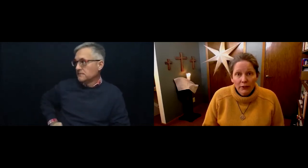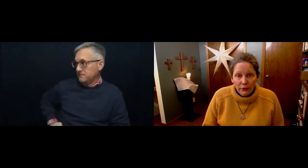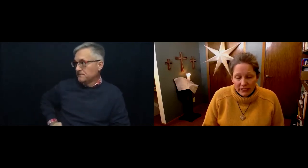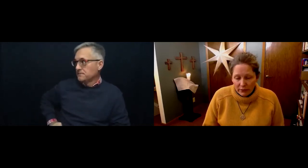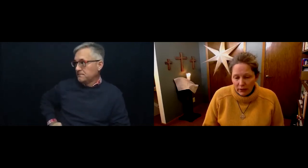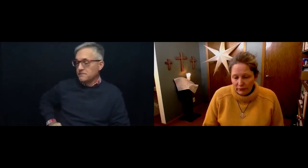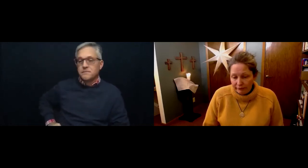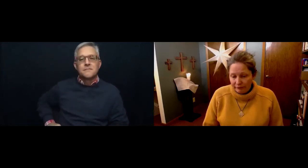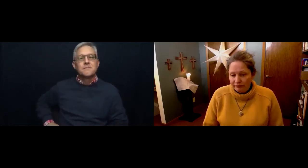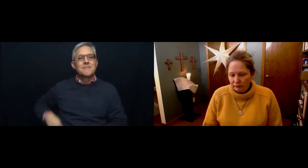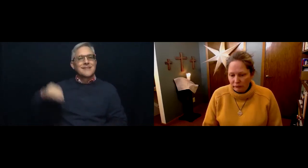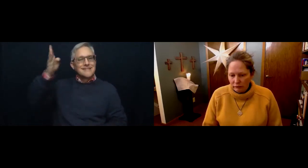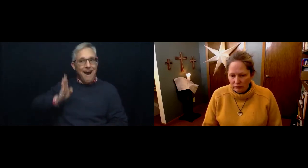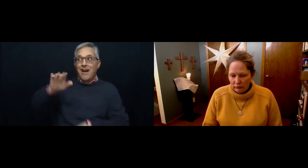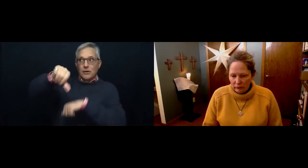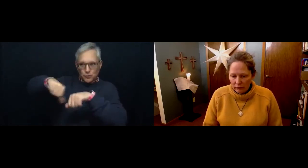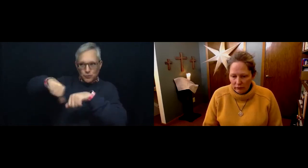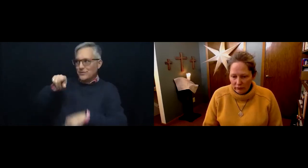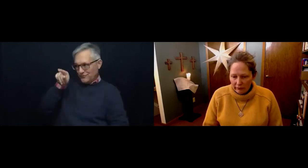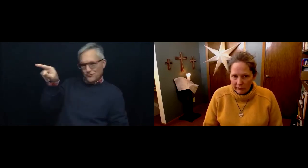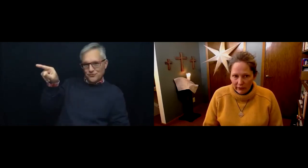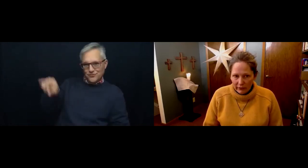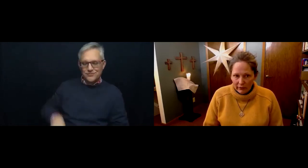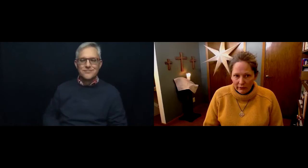God's anointed one."